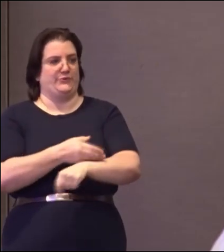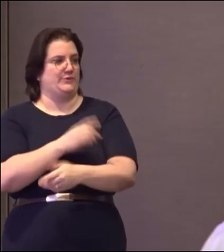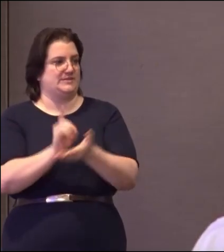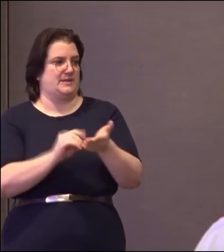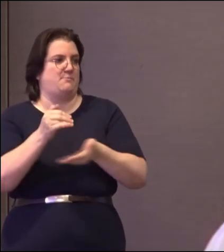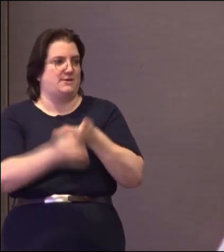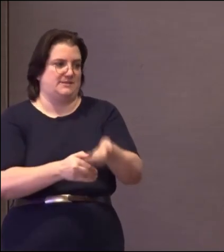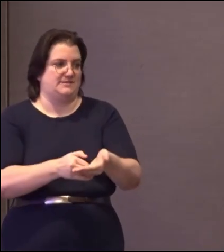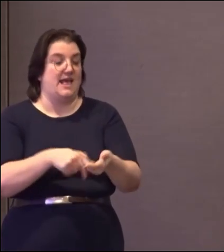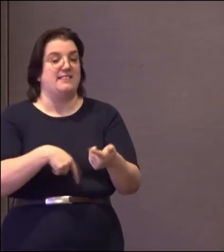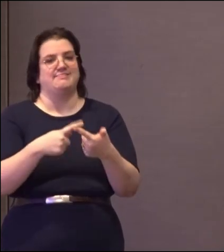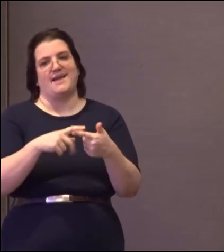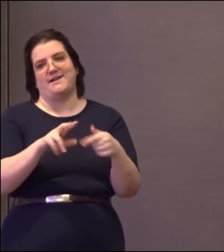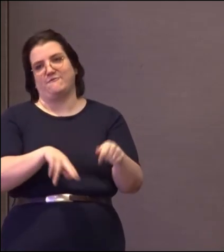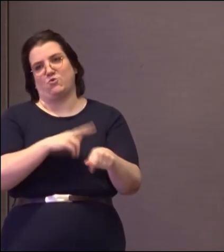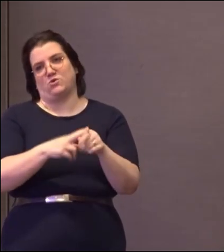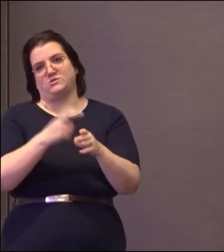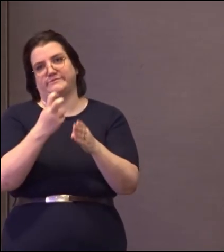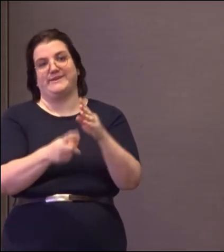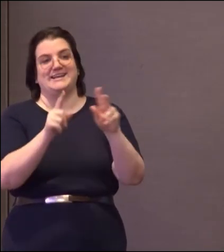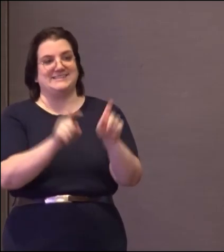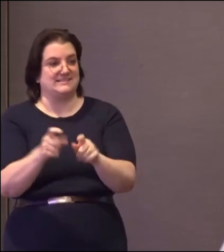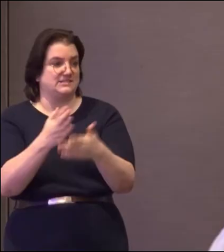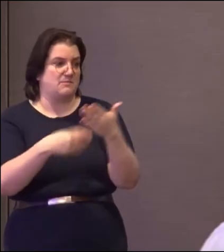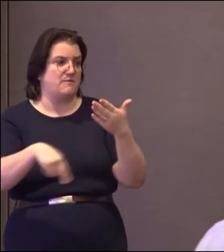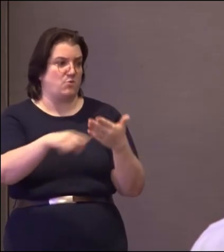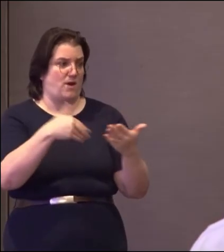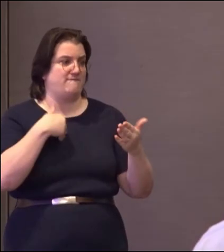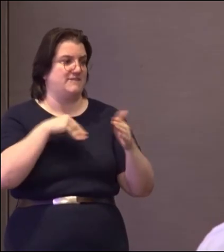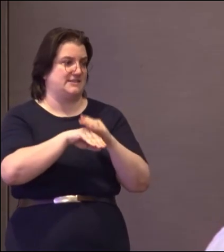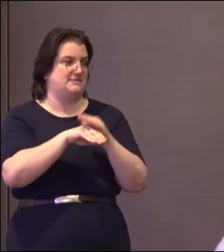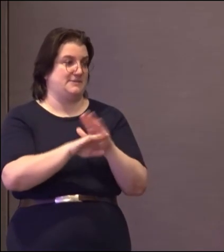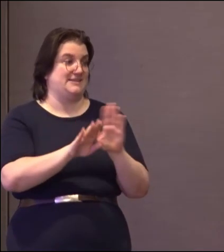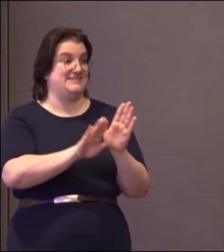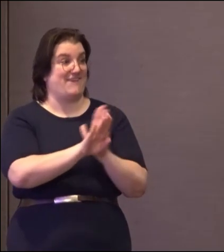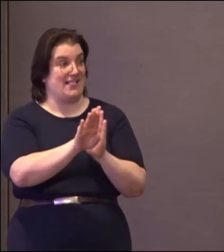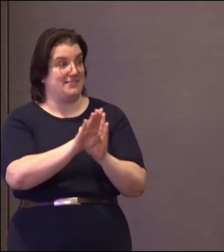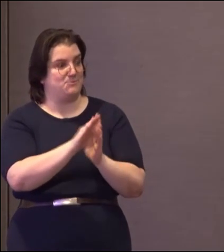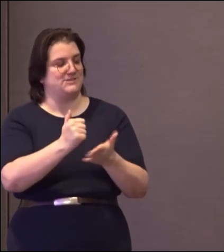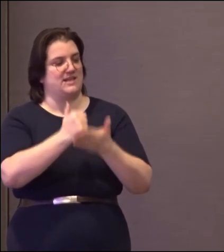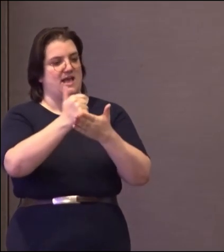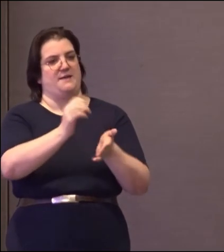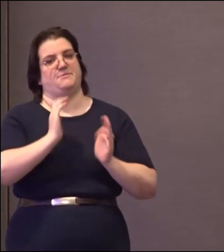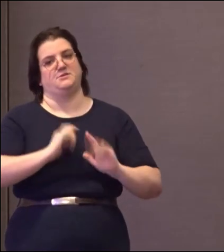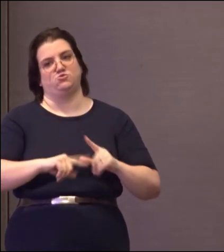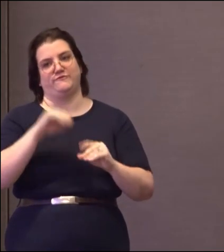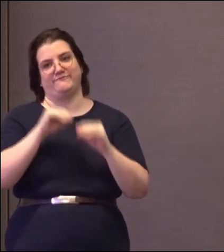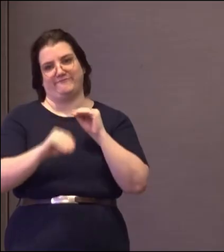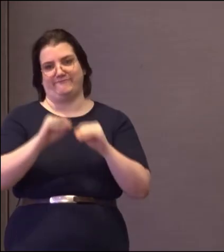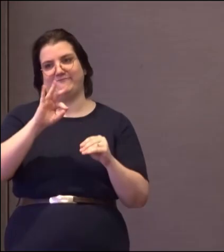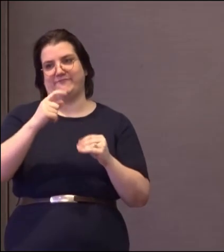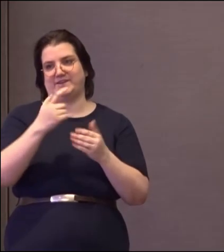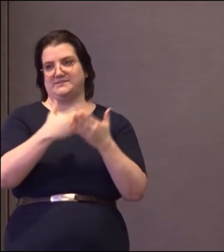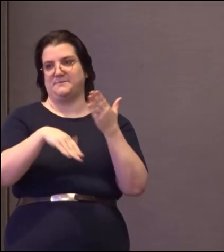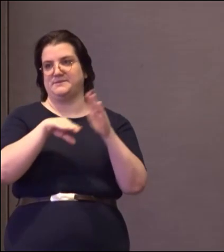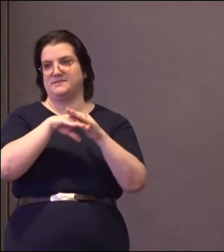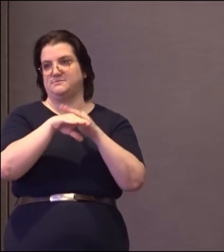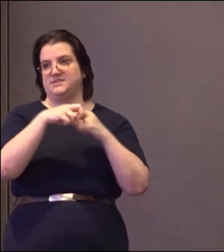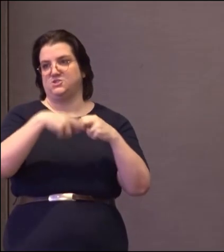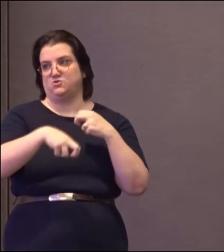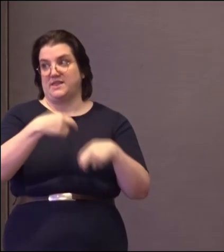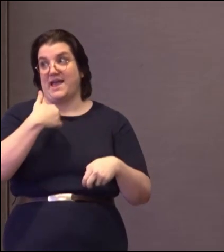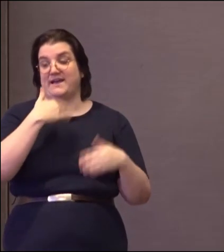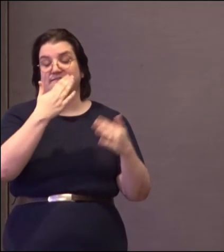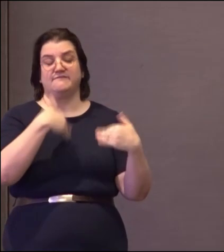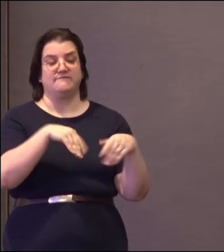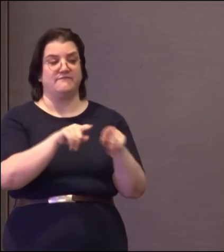of course, we get into testing. We have accessibility developers who help customers fix some of the accessibility issues they have. And we